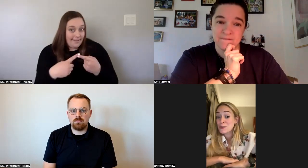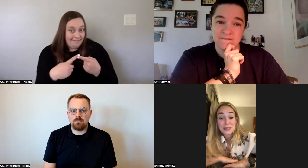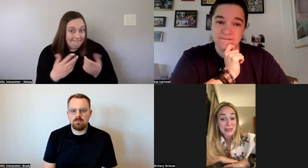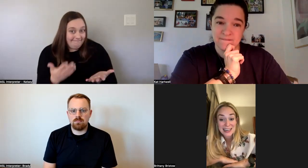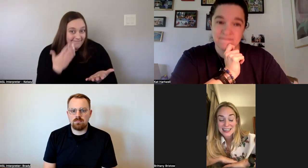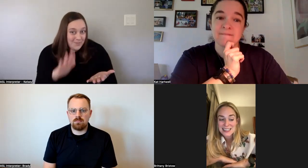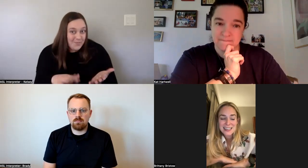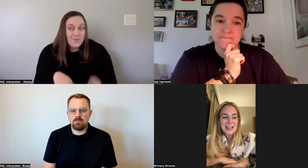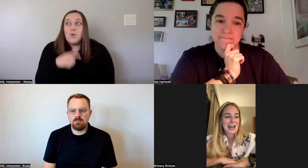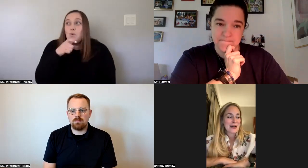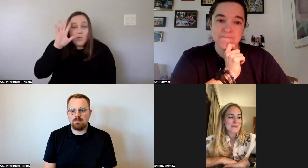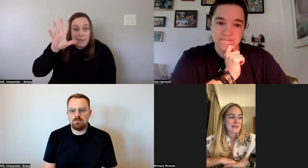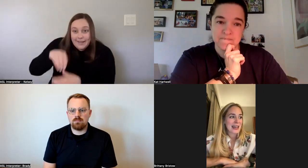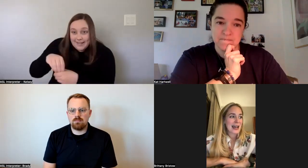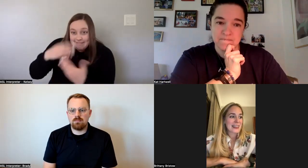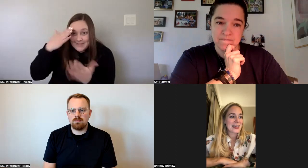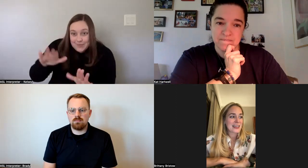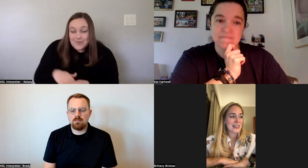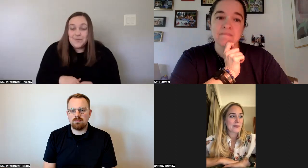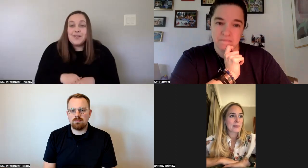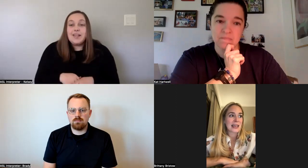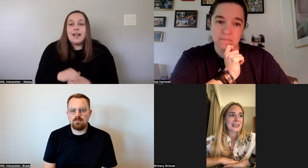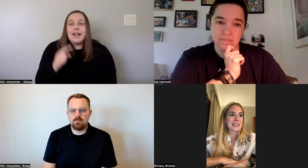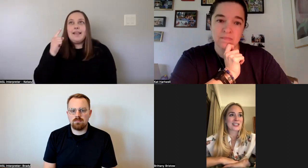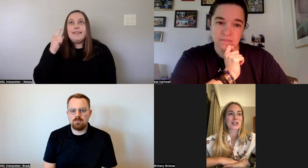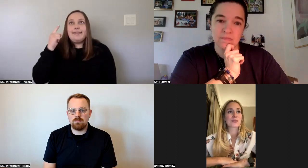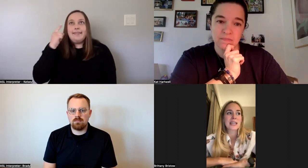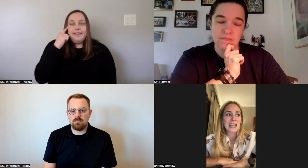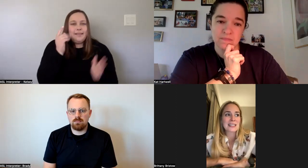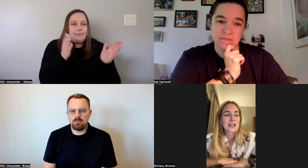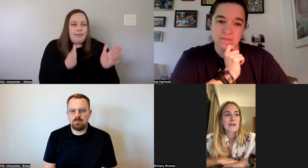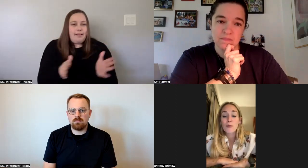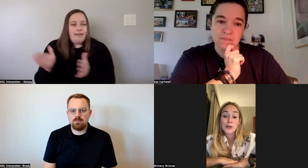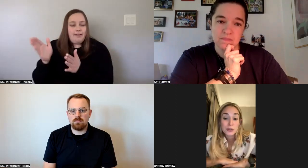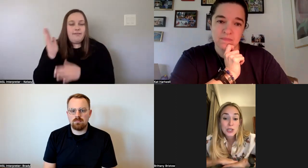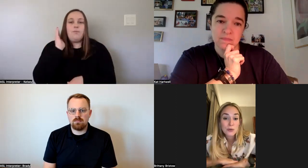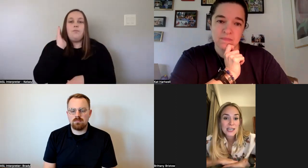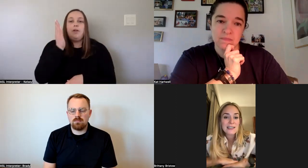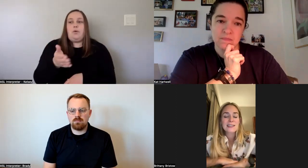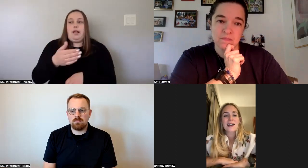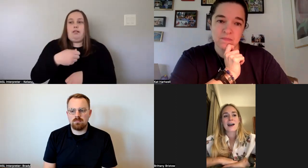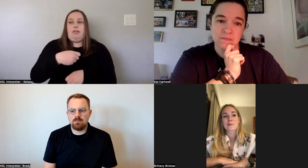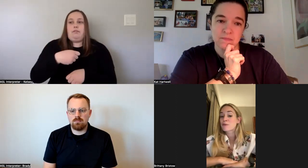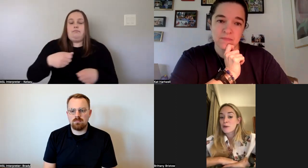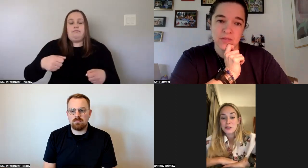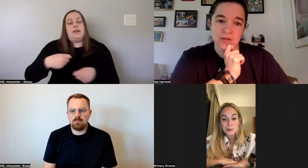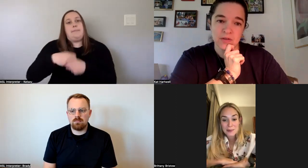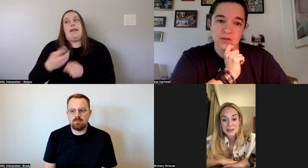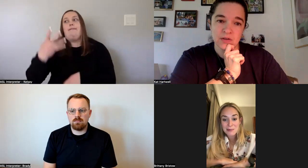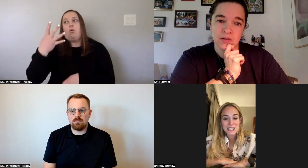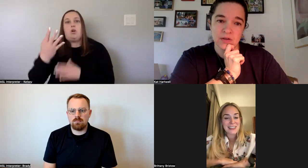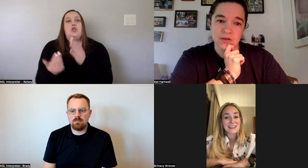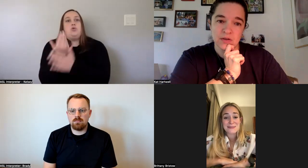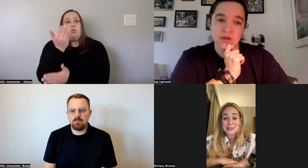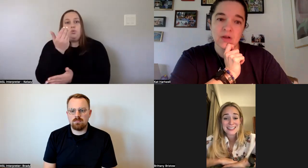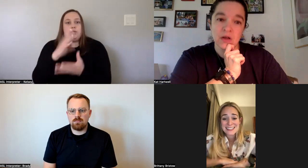or who's going to be in it. I think the plan is to create 4 new stories with 4 new women,